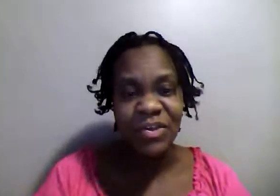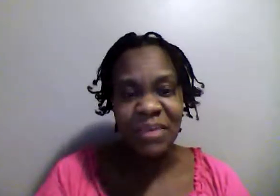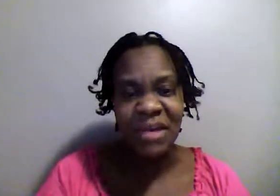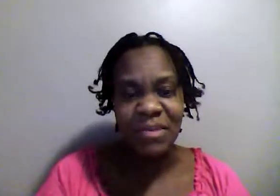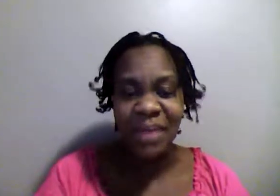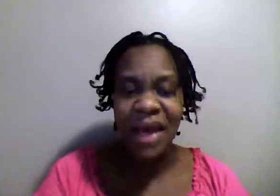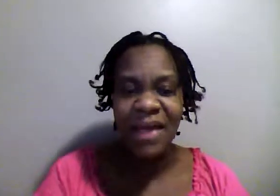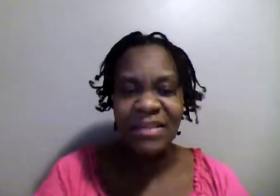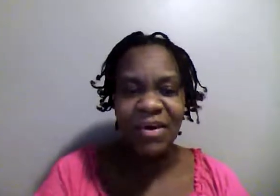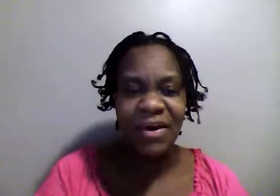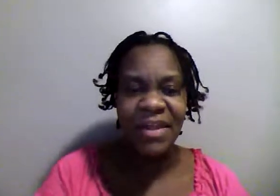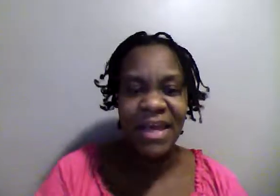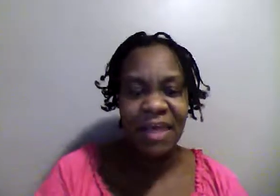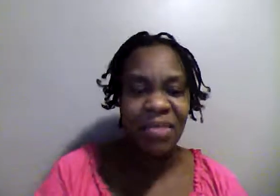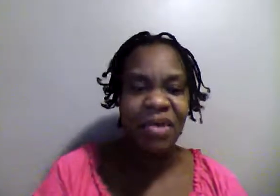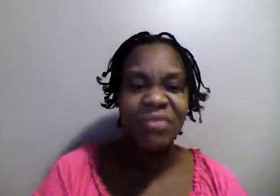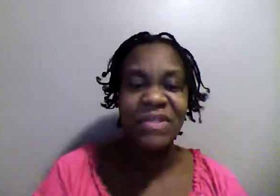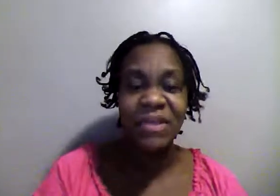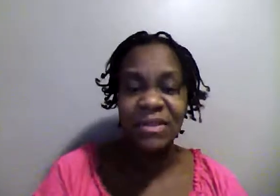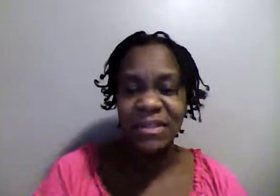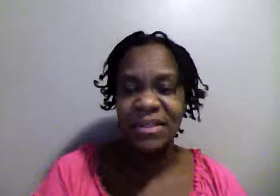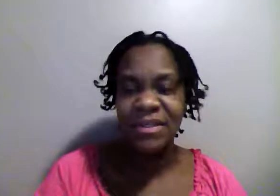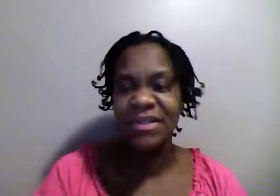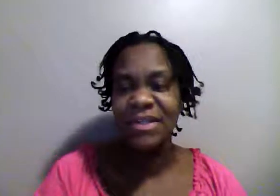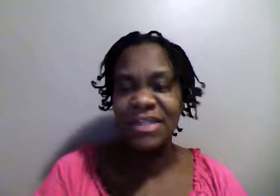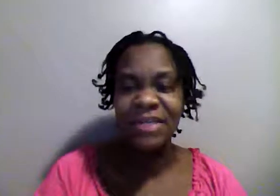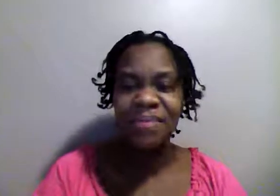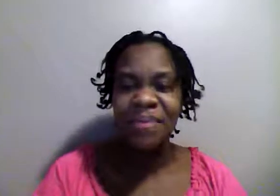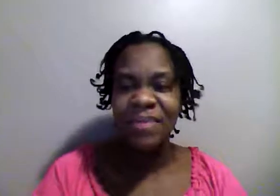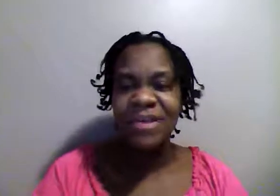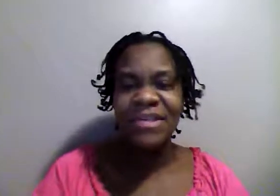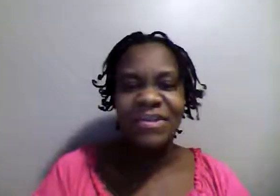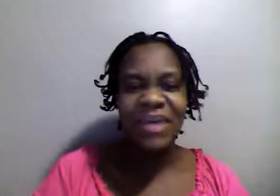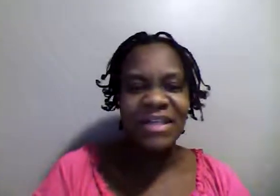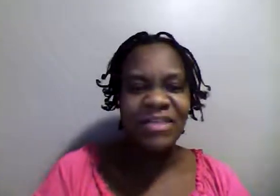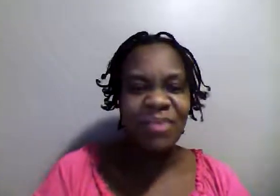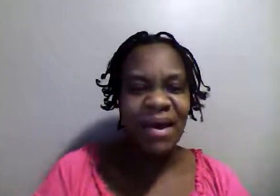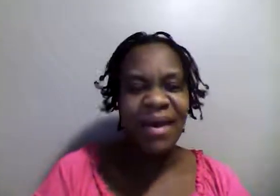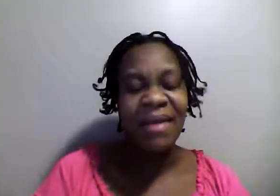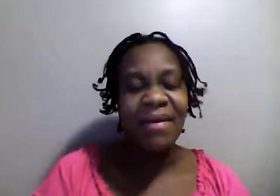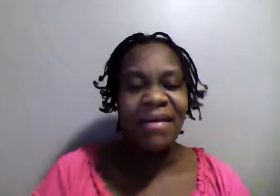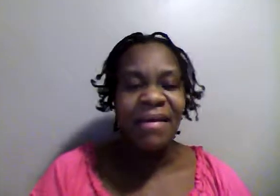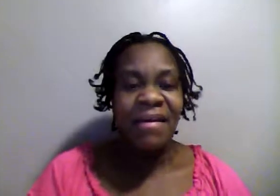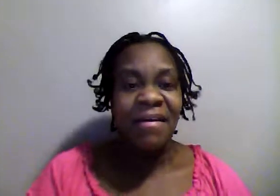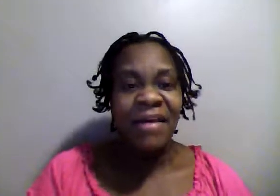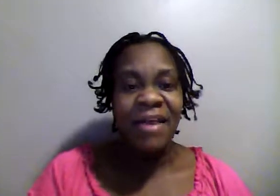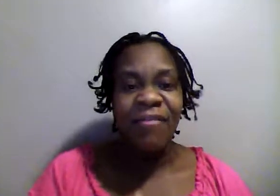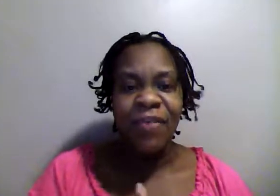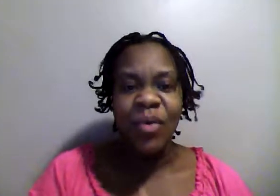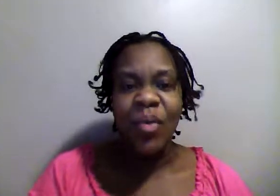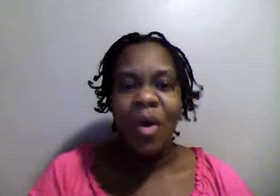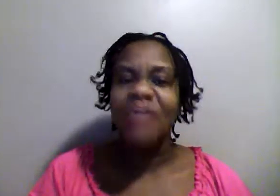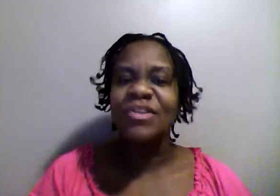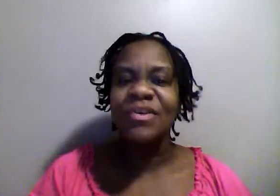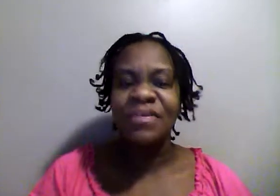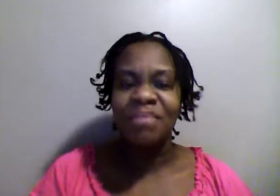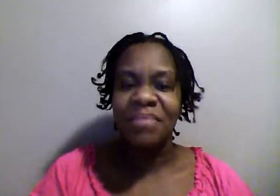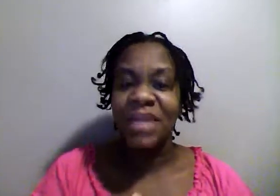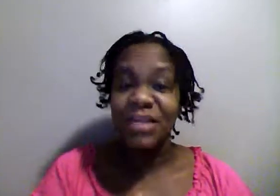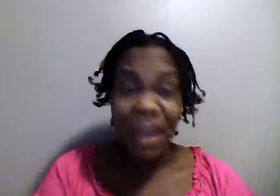tomato plant, or they can become stunted. So that is why if you want to